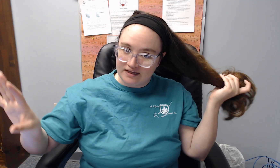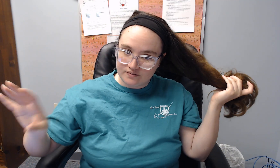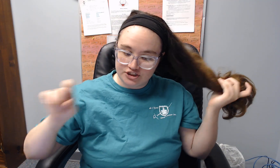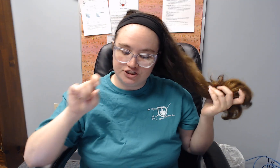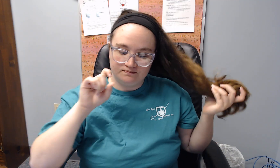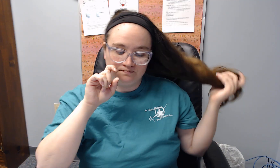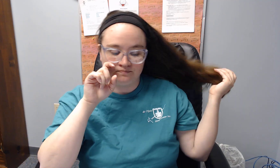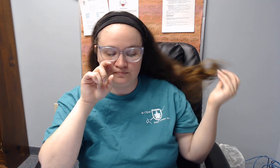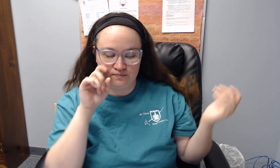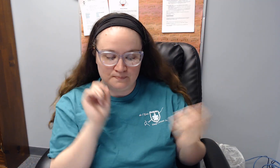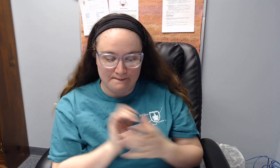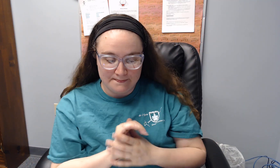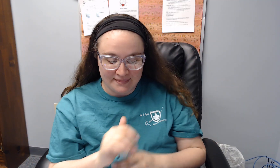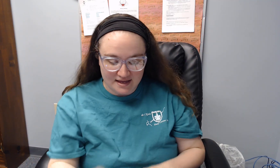language.